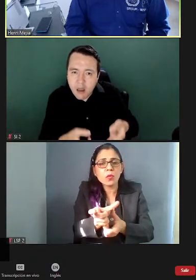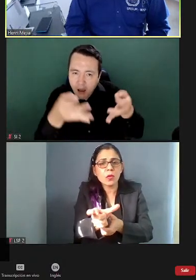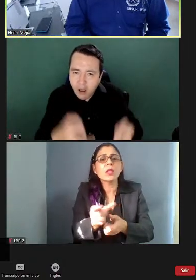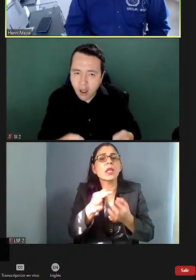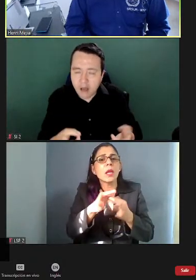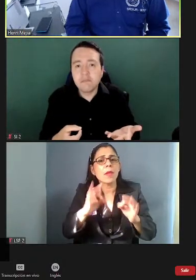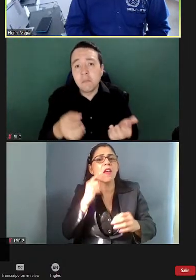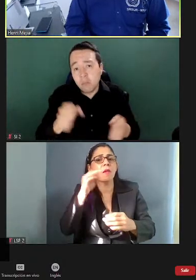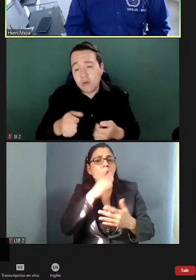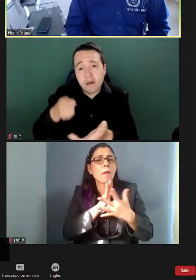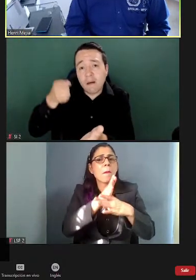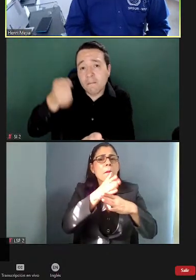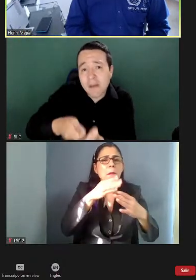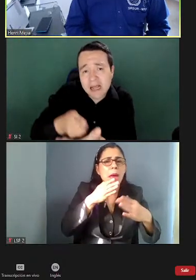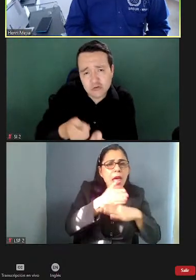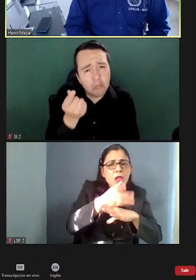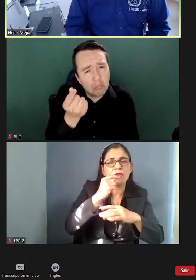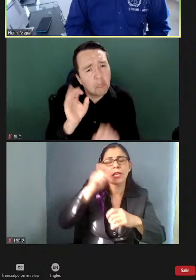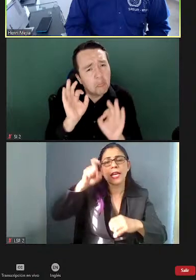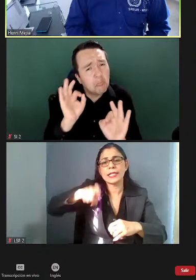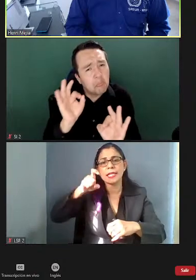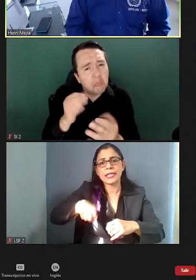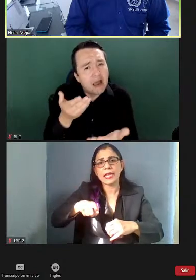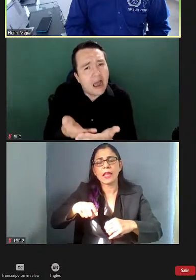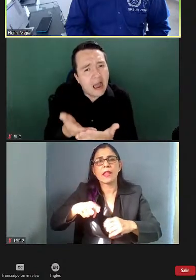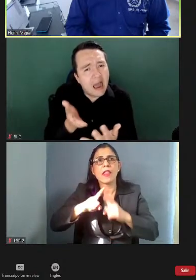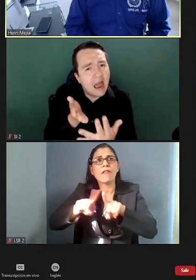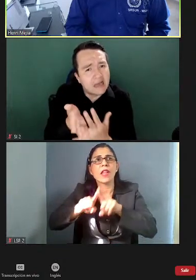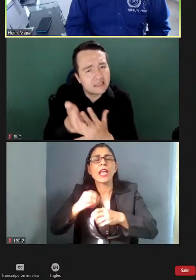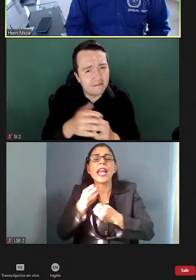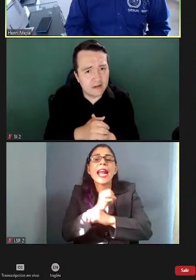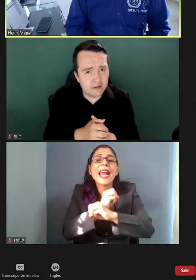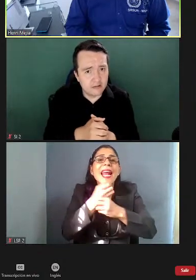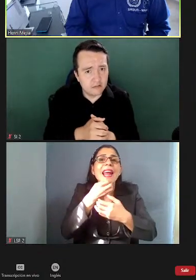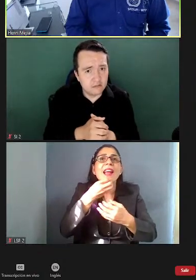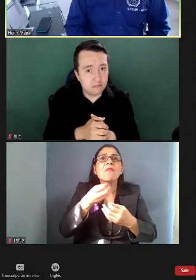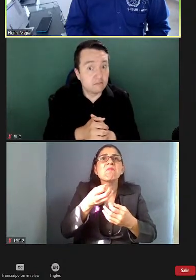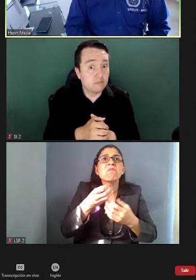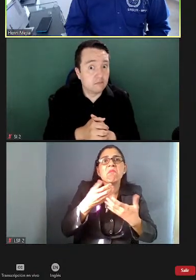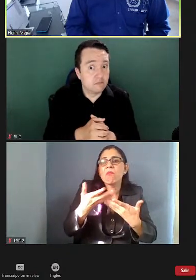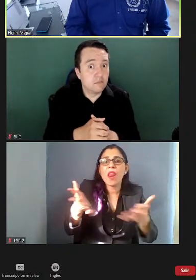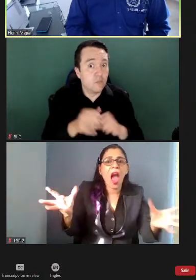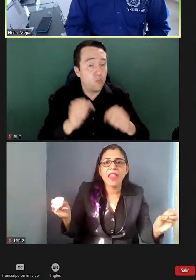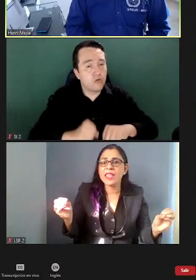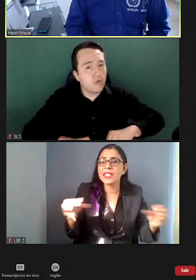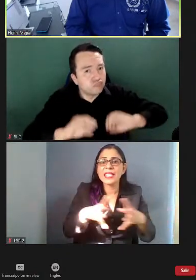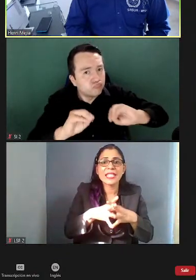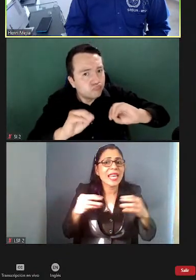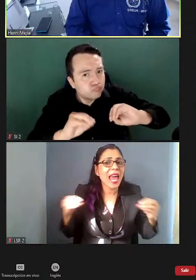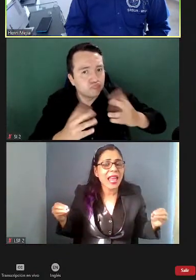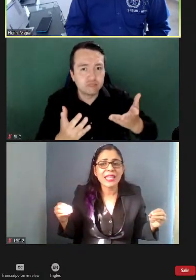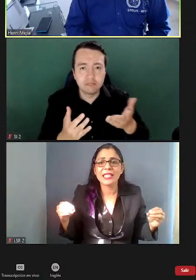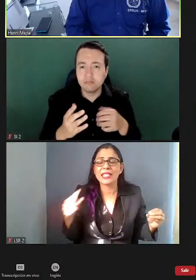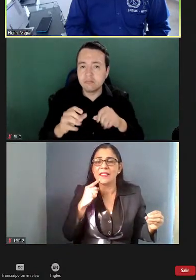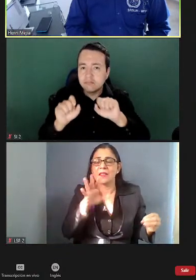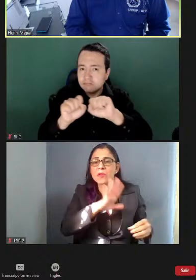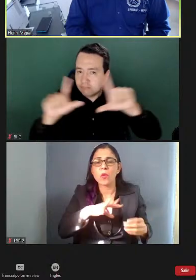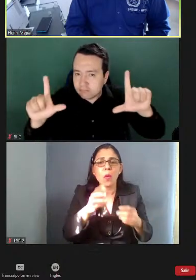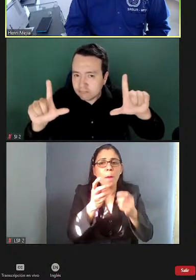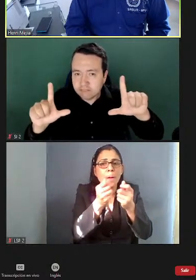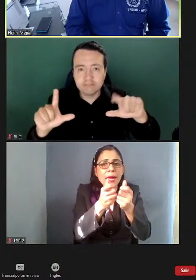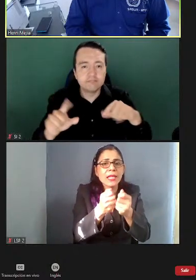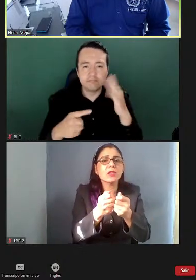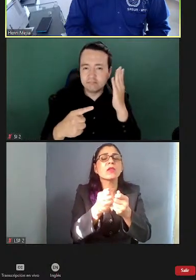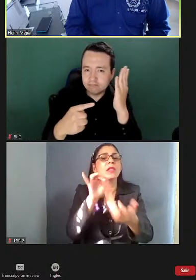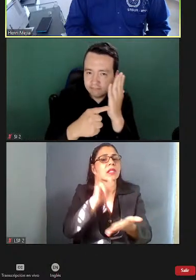free and not at prices that can they cannot afford that also include the